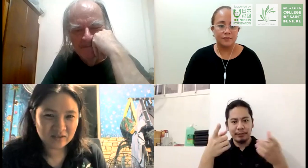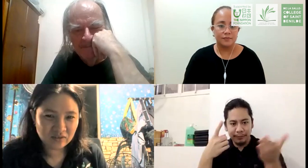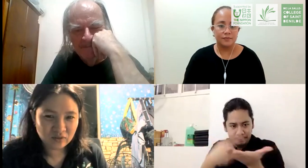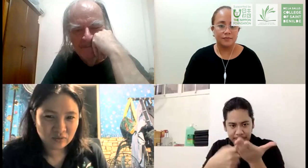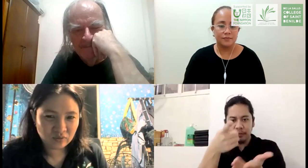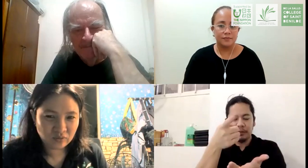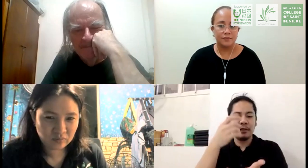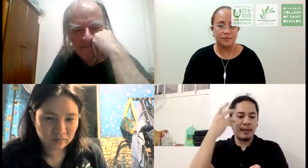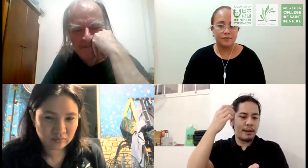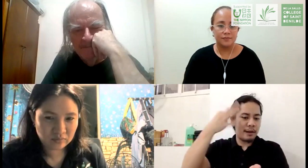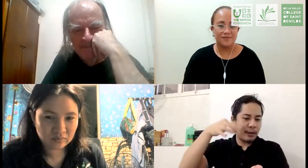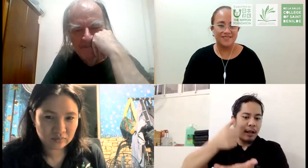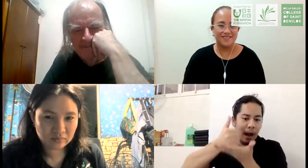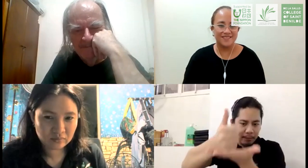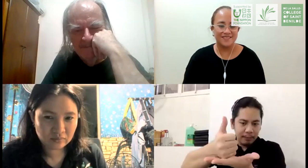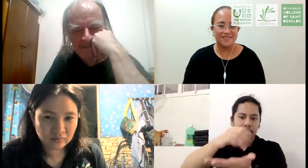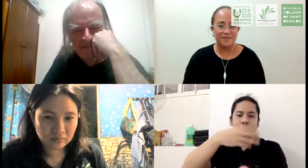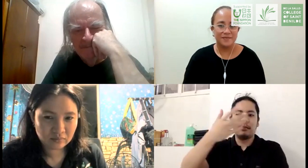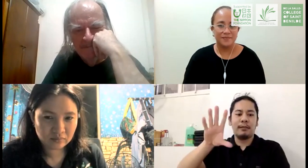even fights. So